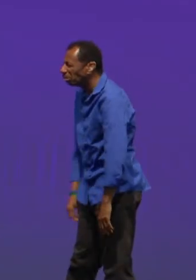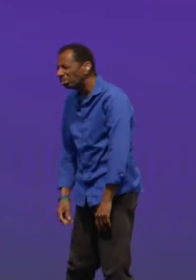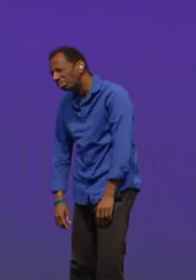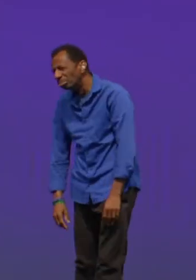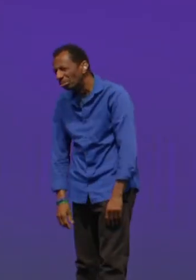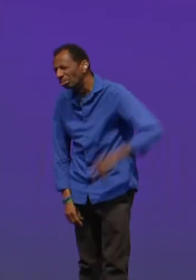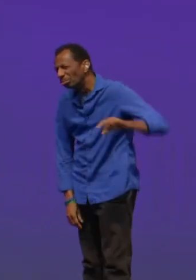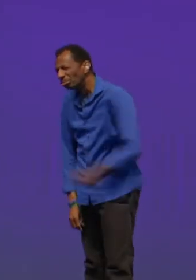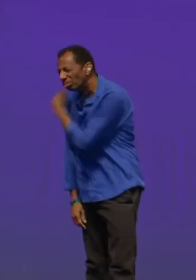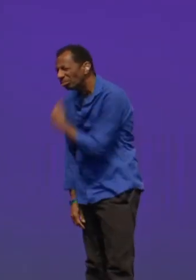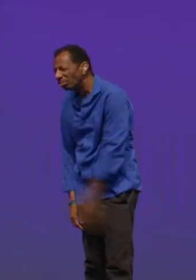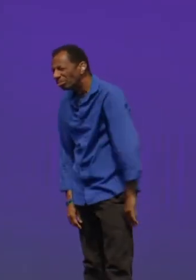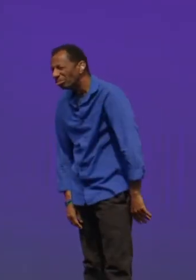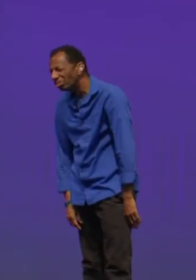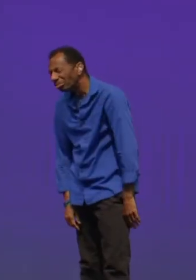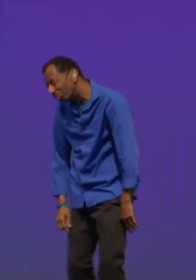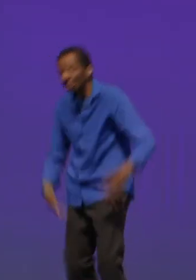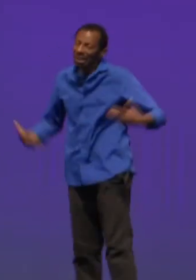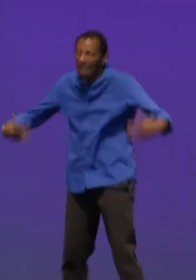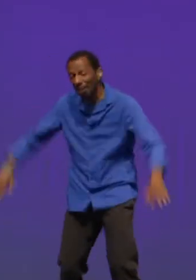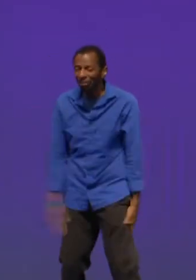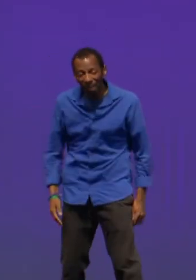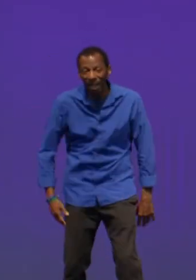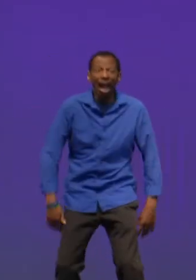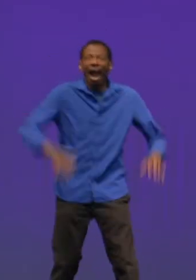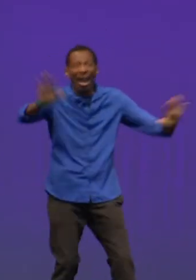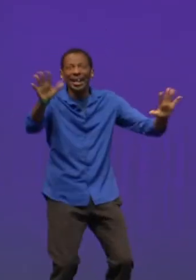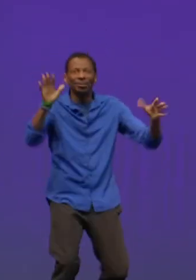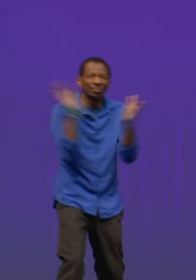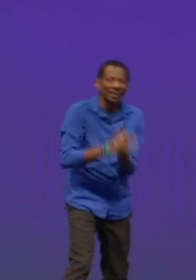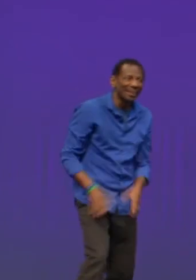It was a bad day after that. Oh, well.